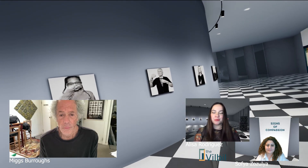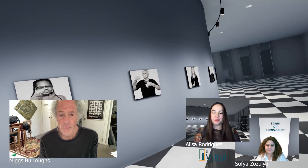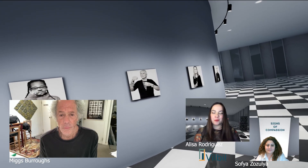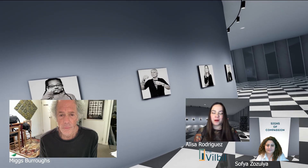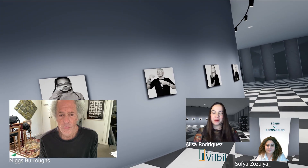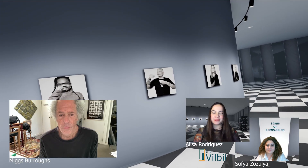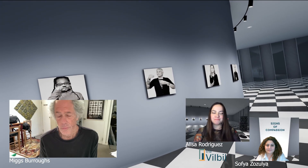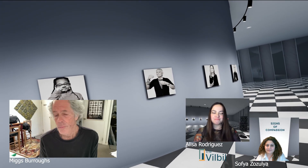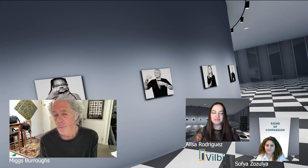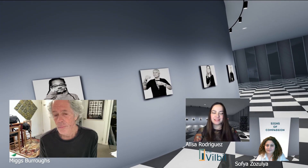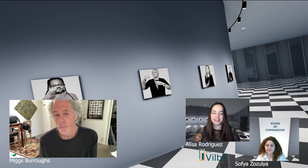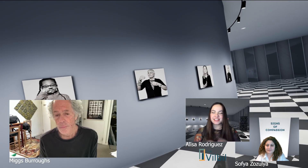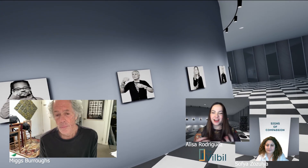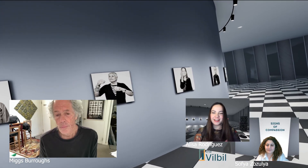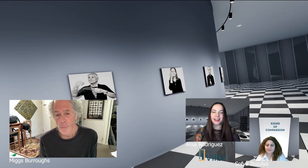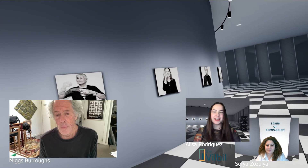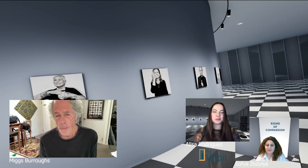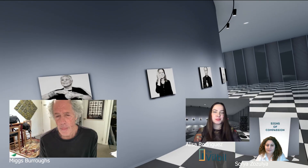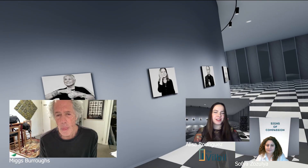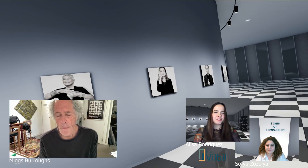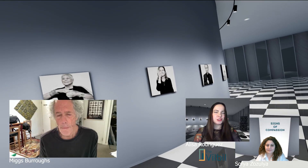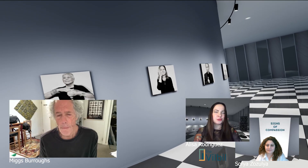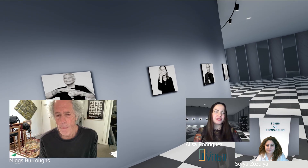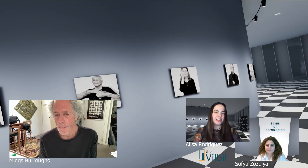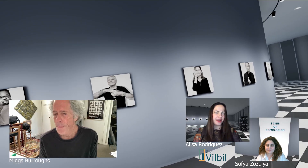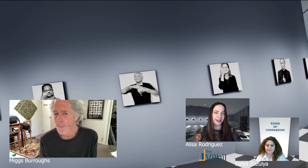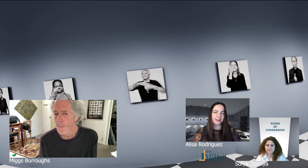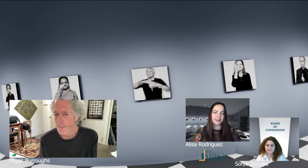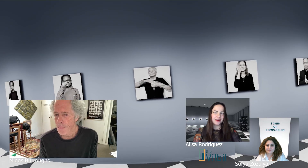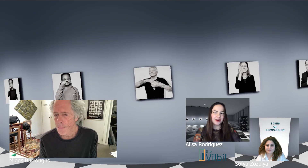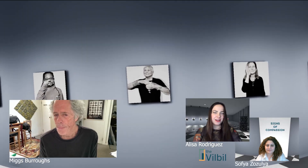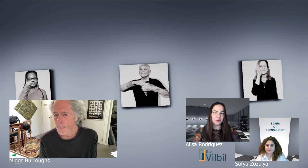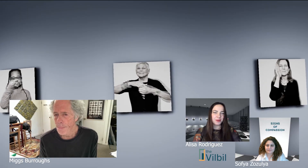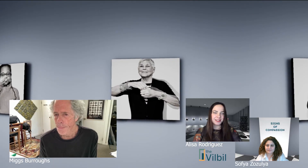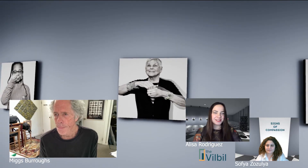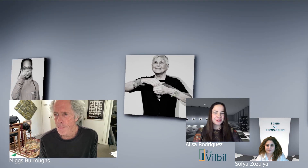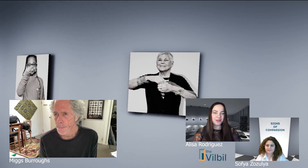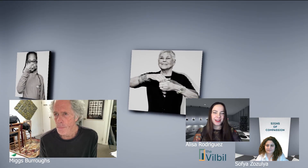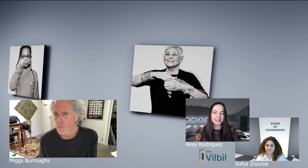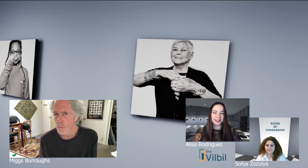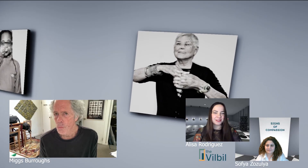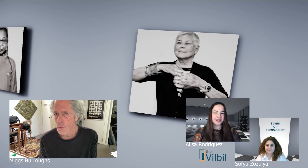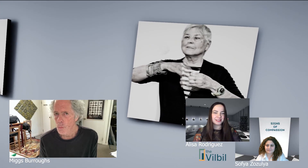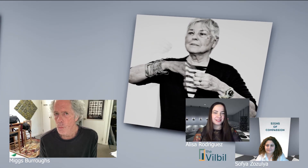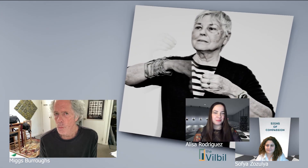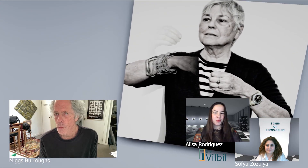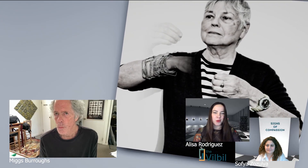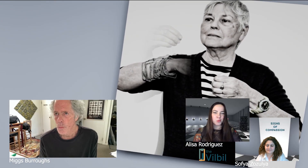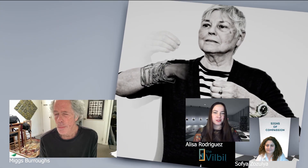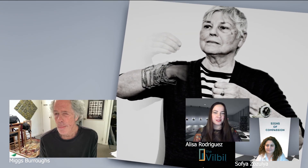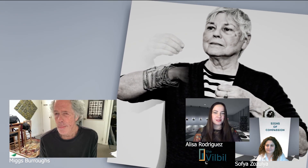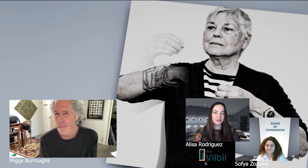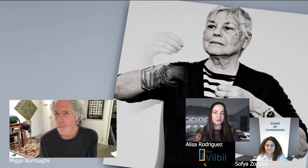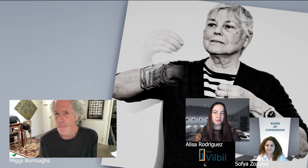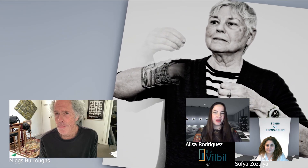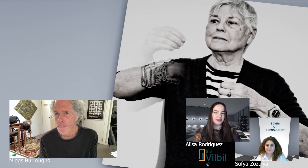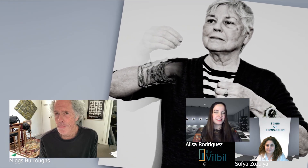people signing, it was done to singing. Is it right? Like that the poem was being